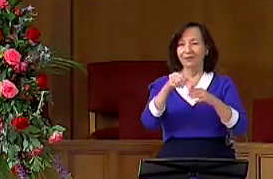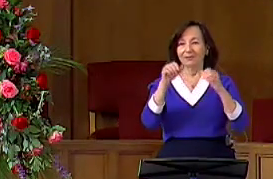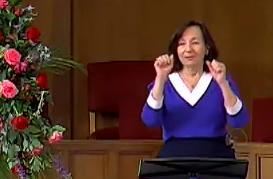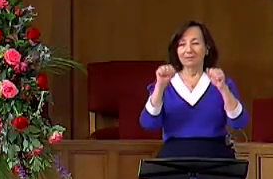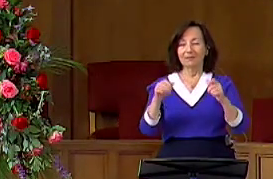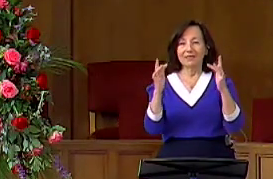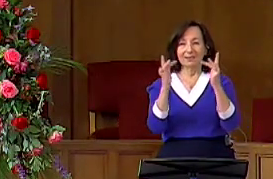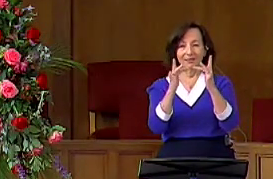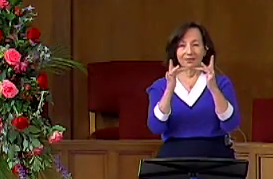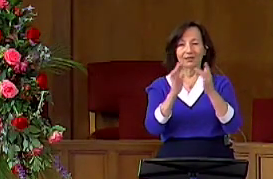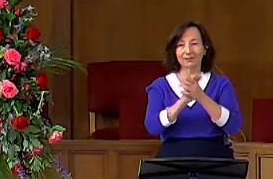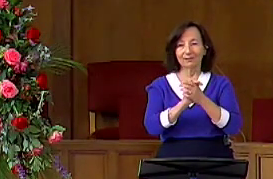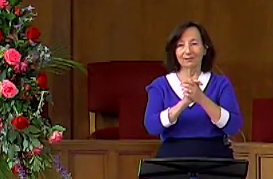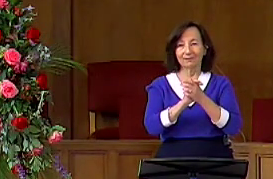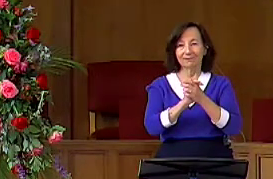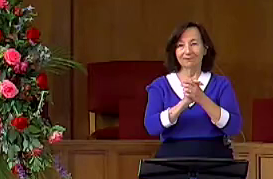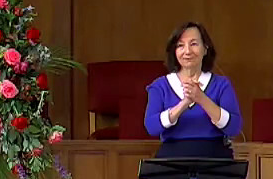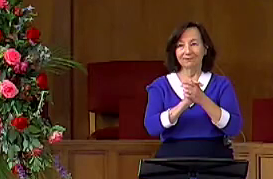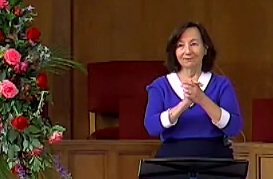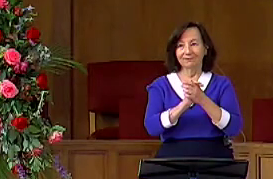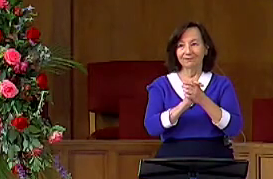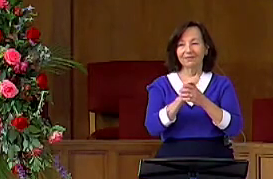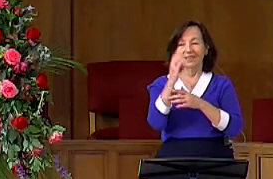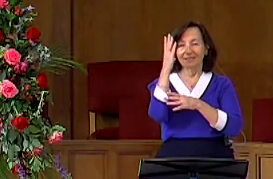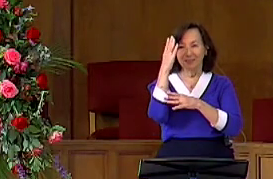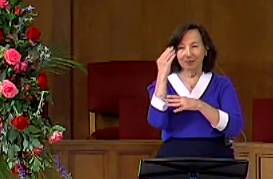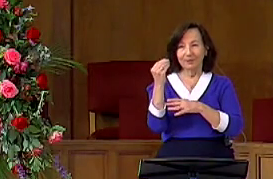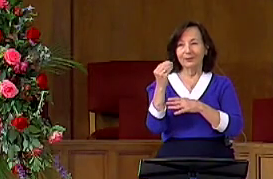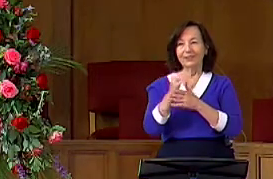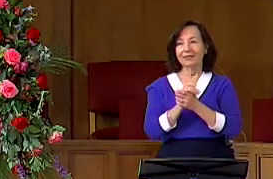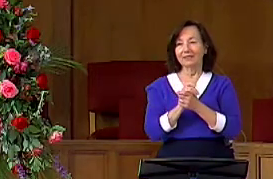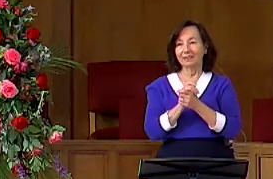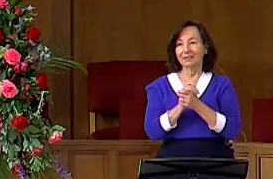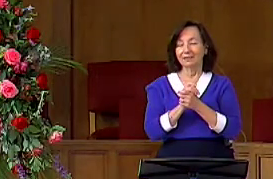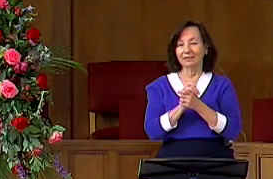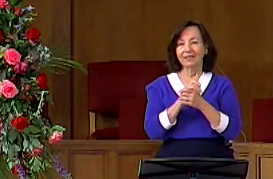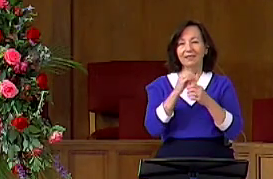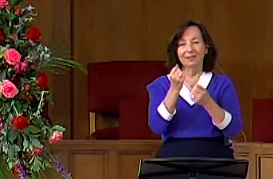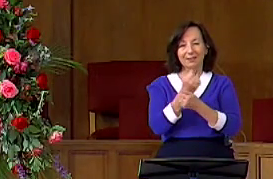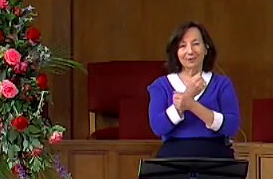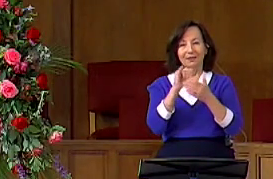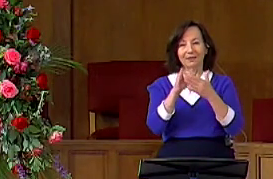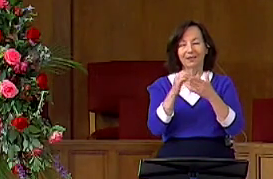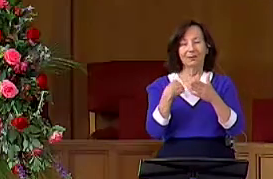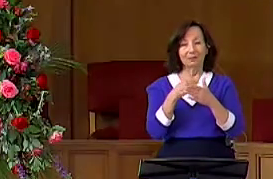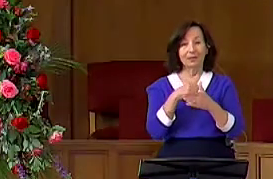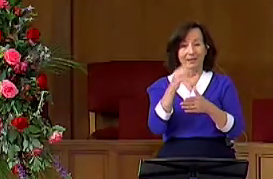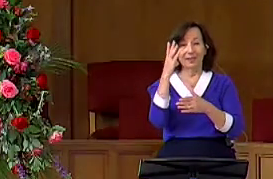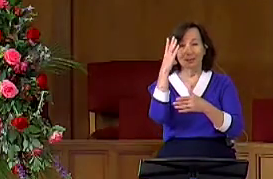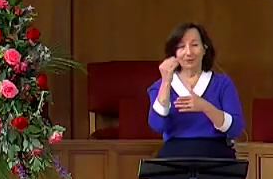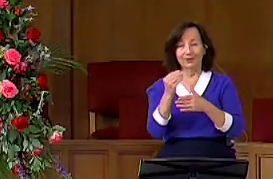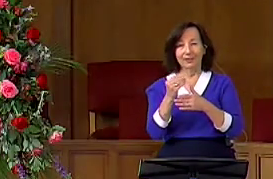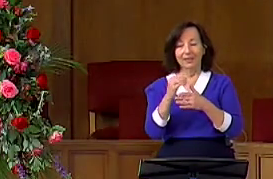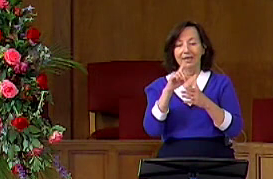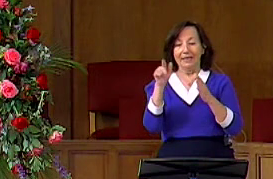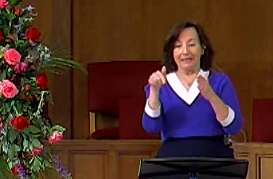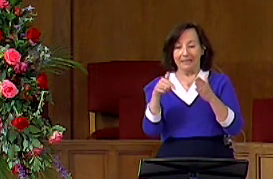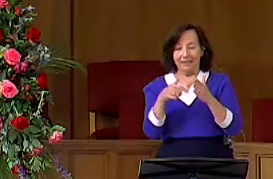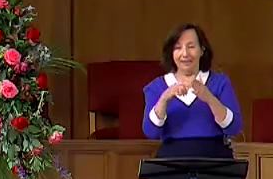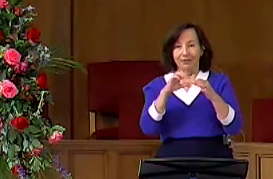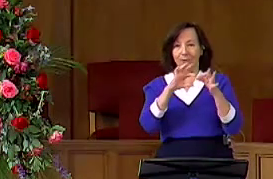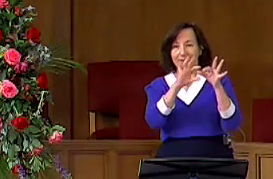touched and experience this love that we experience, this relationship that